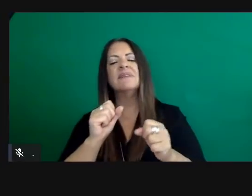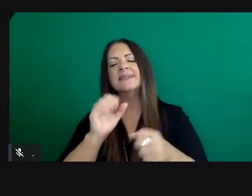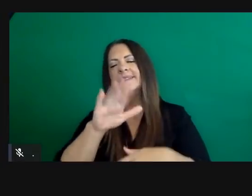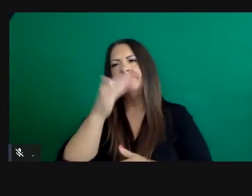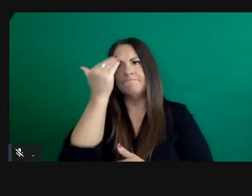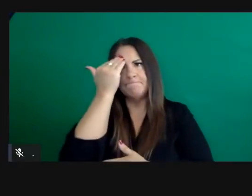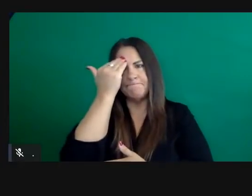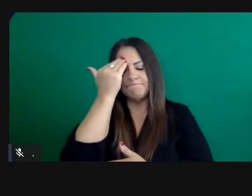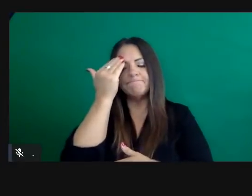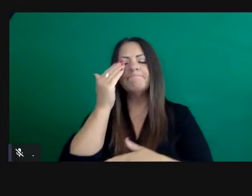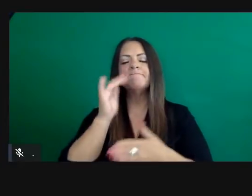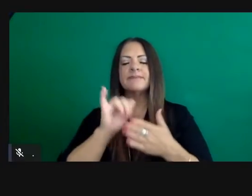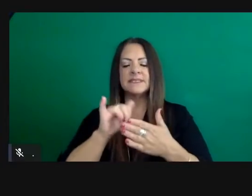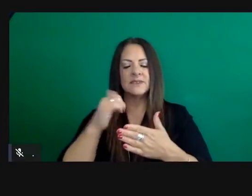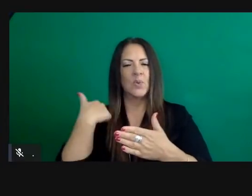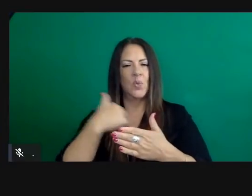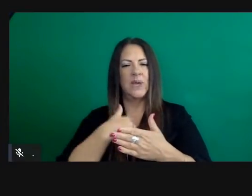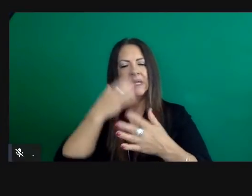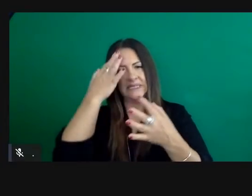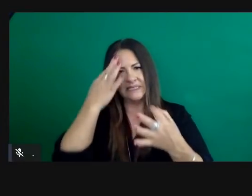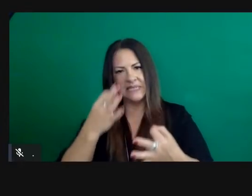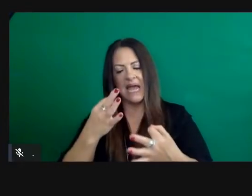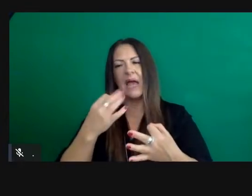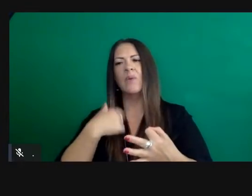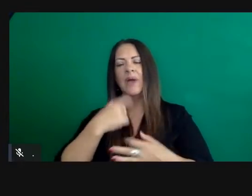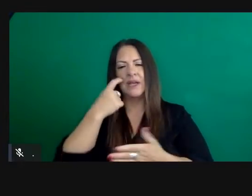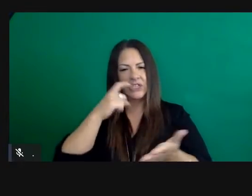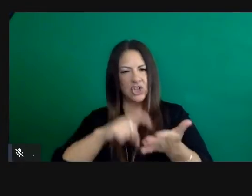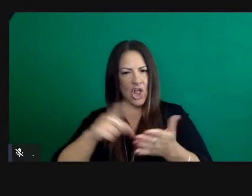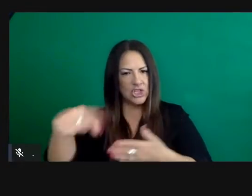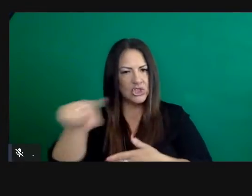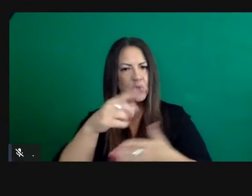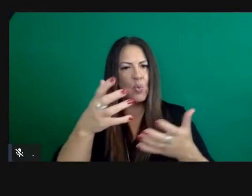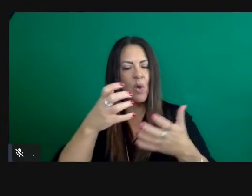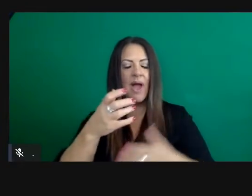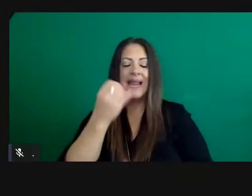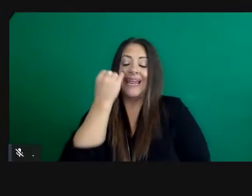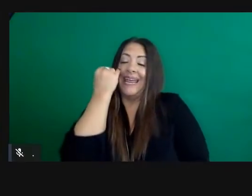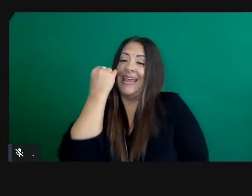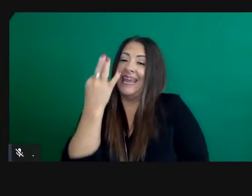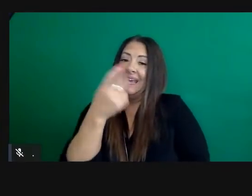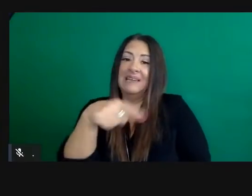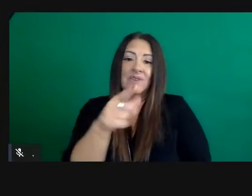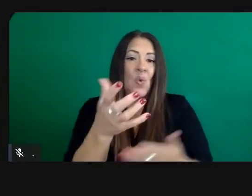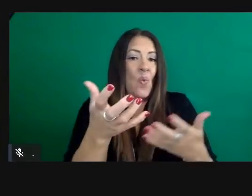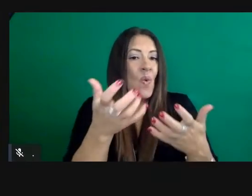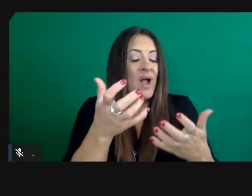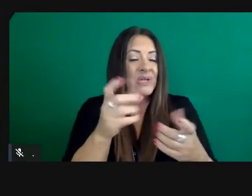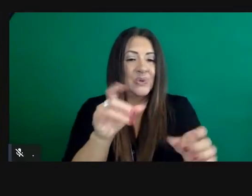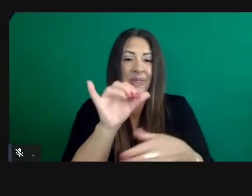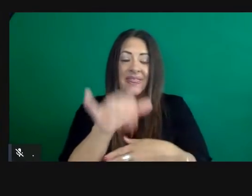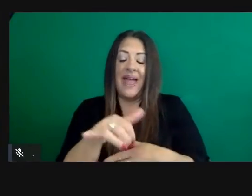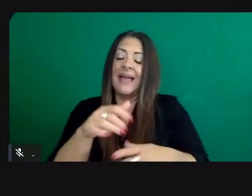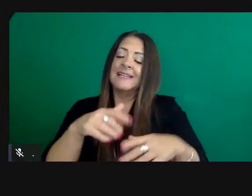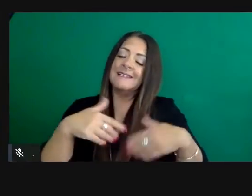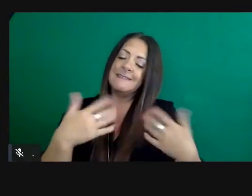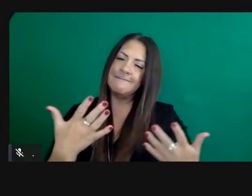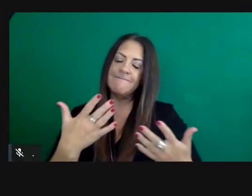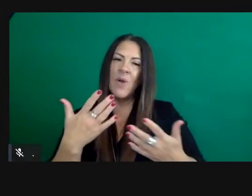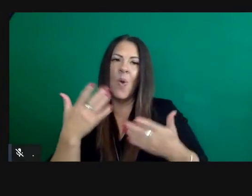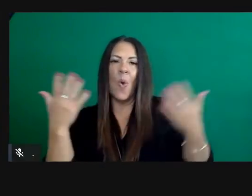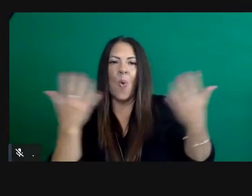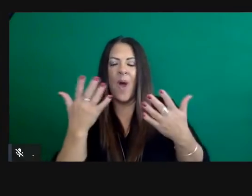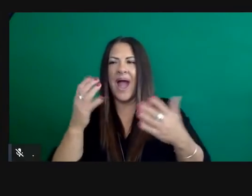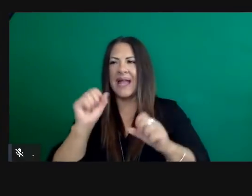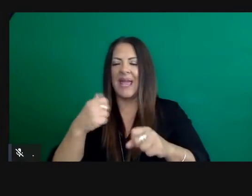the guidance today is an acknowledgement that when that does happen, if it does happen, that there are certainly ways to reduce the risk